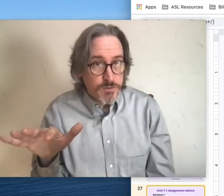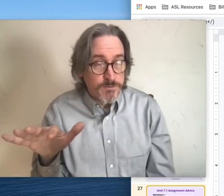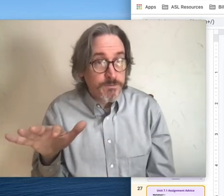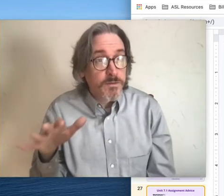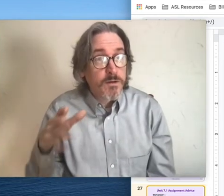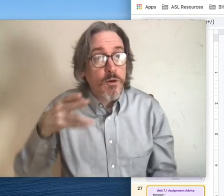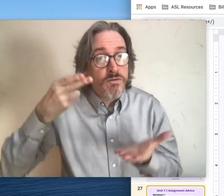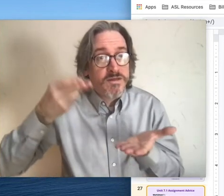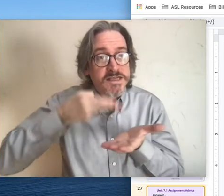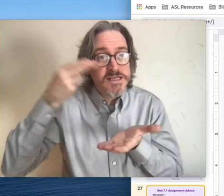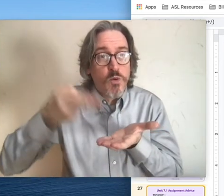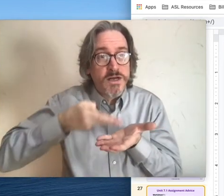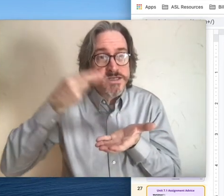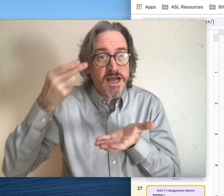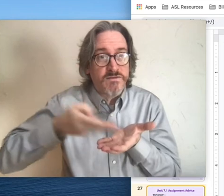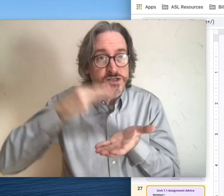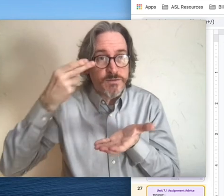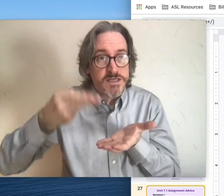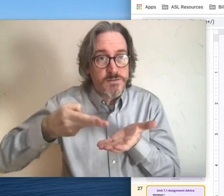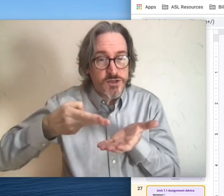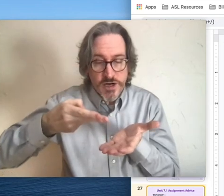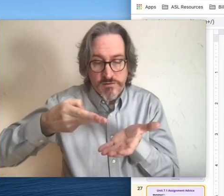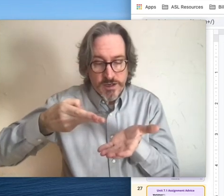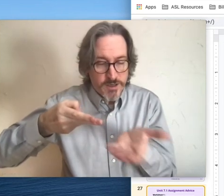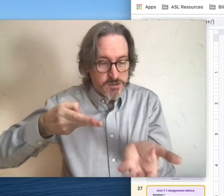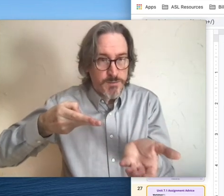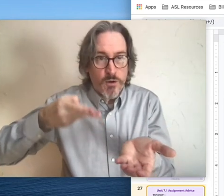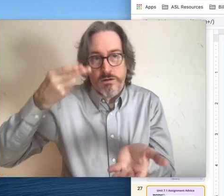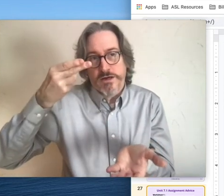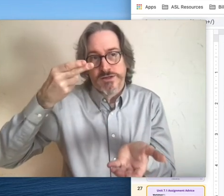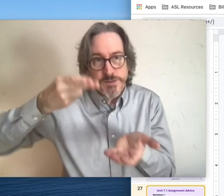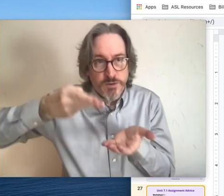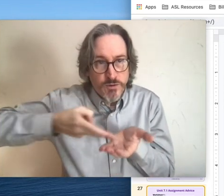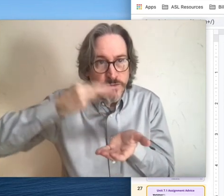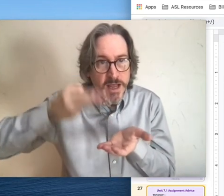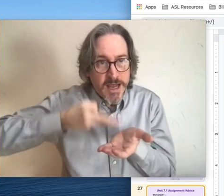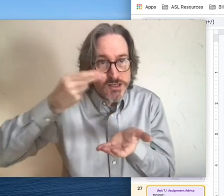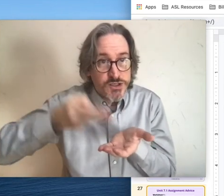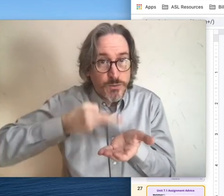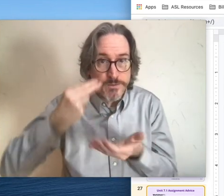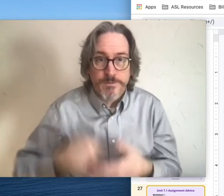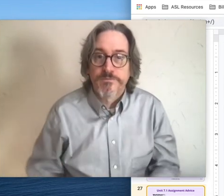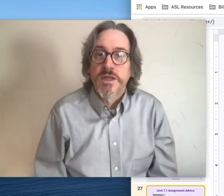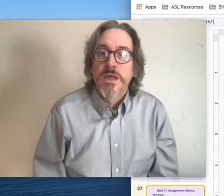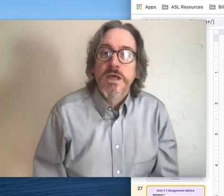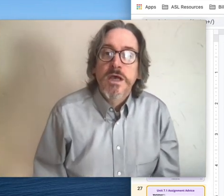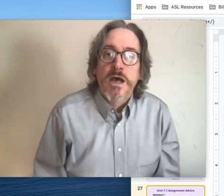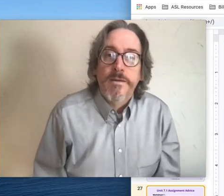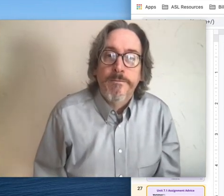soup. This is one sign for soup. This is the most generally, here's the bowl, here's the spoon, and soup.